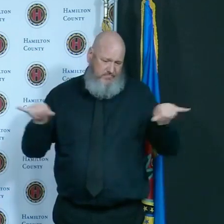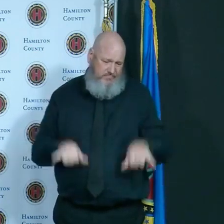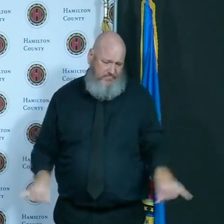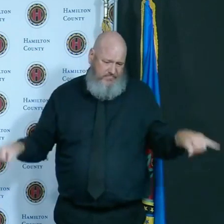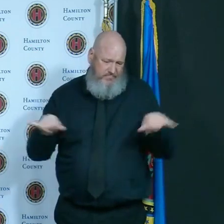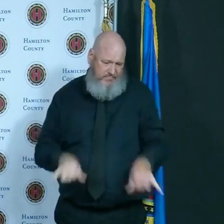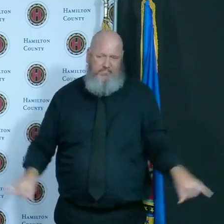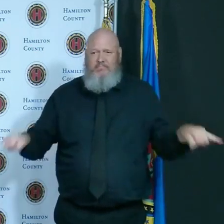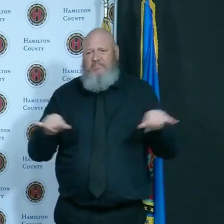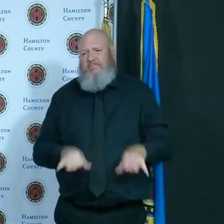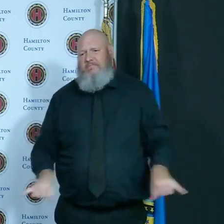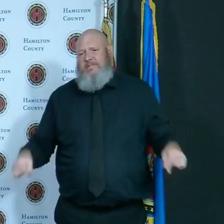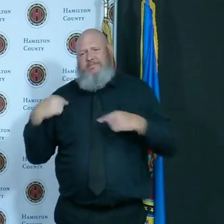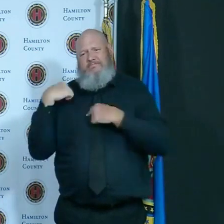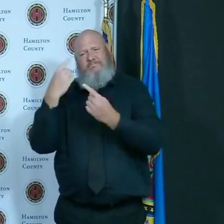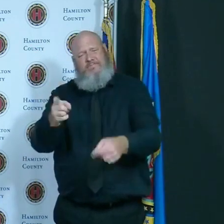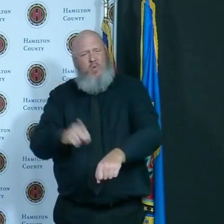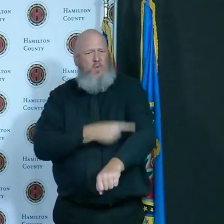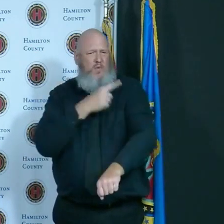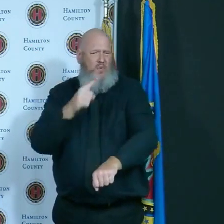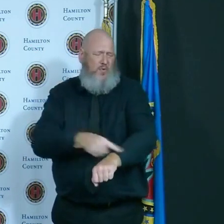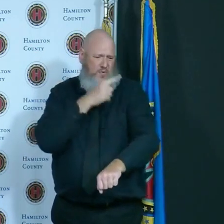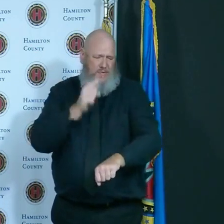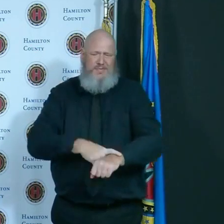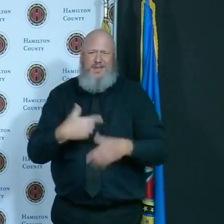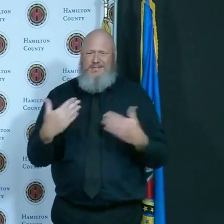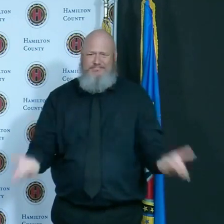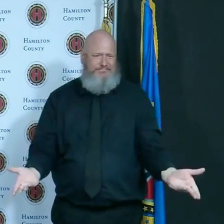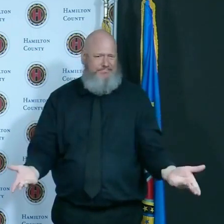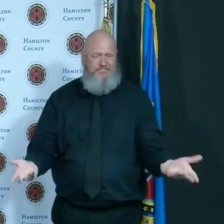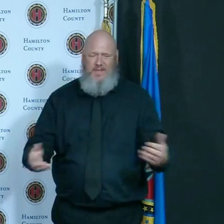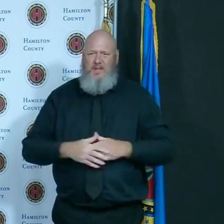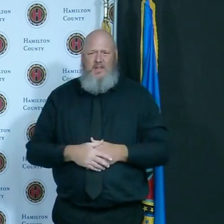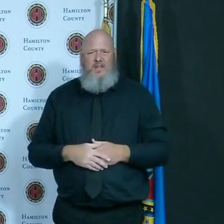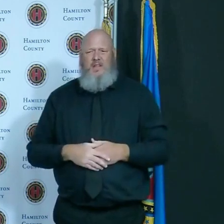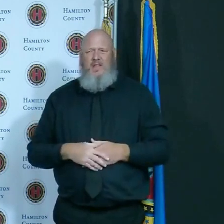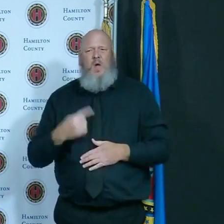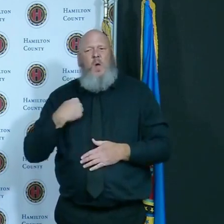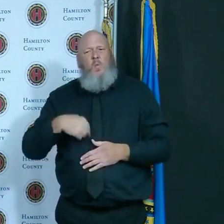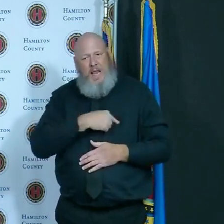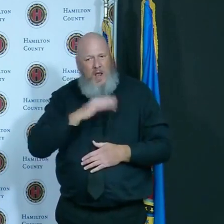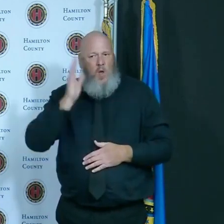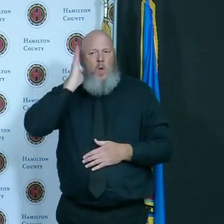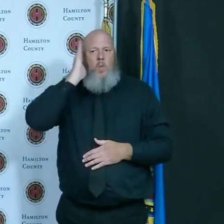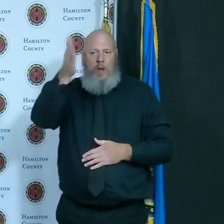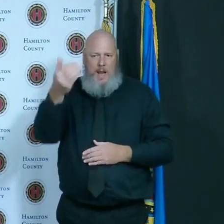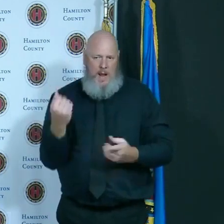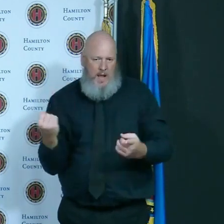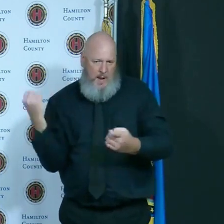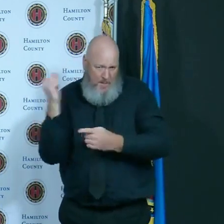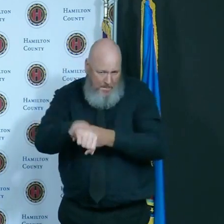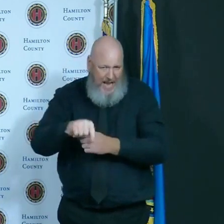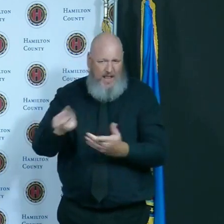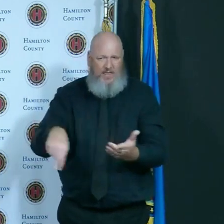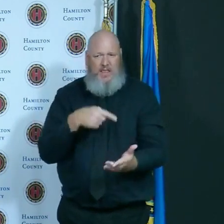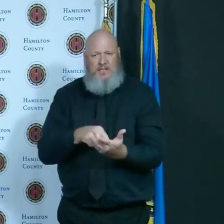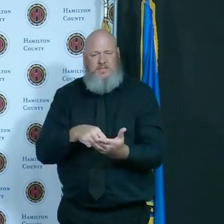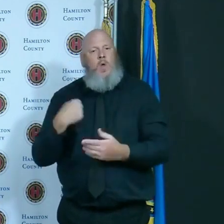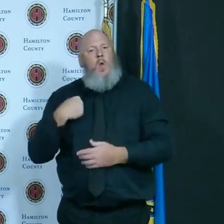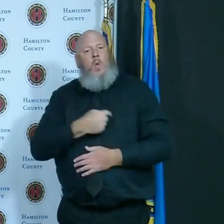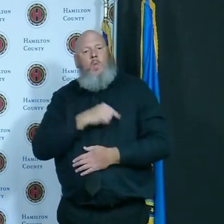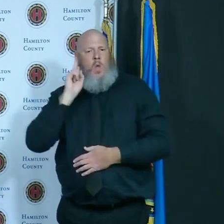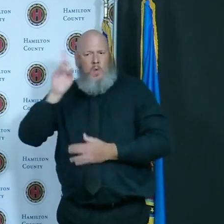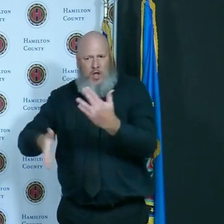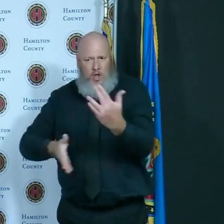so together, when we come through this time, because we will get through this together, I know that God is in control and He